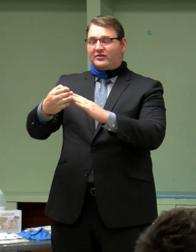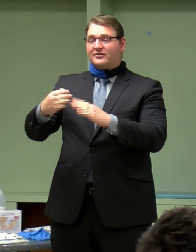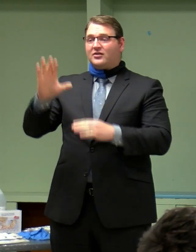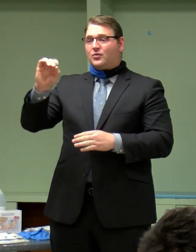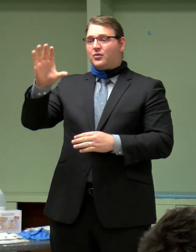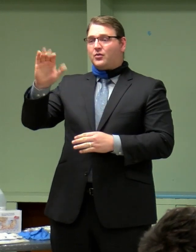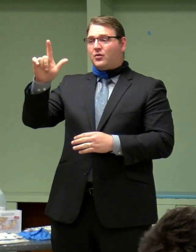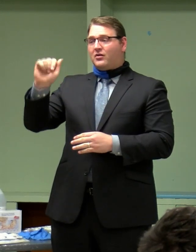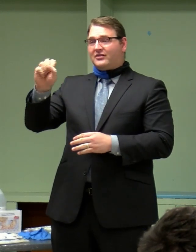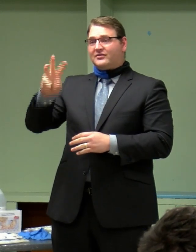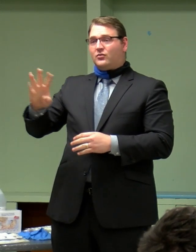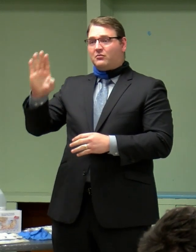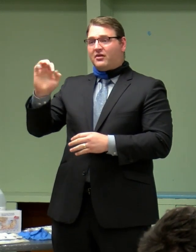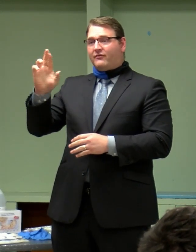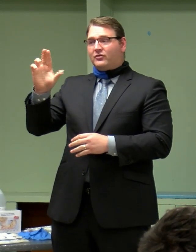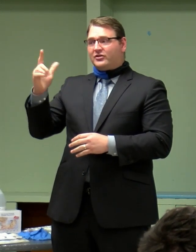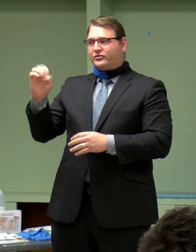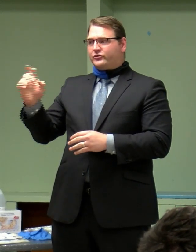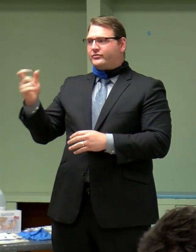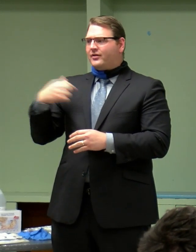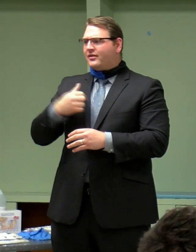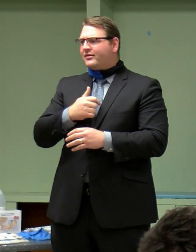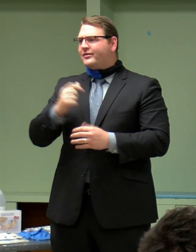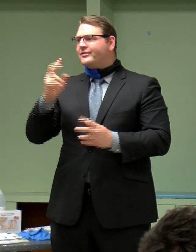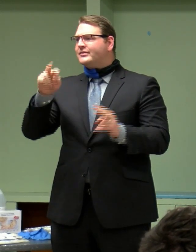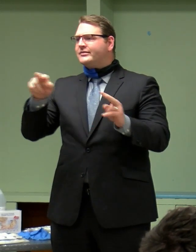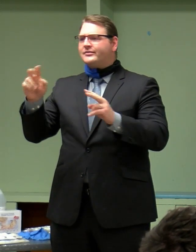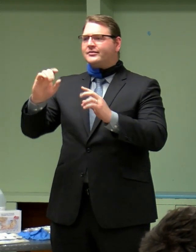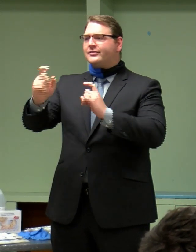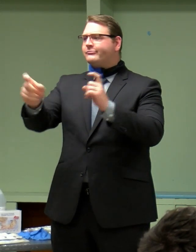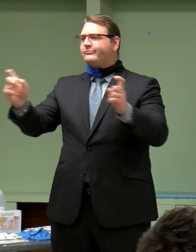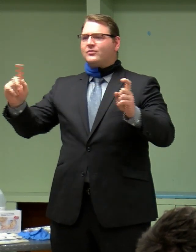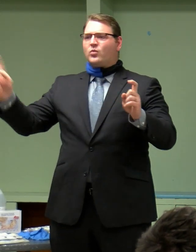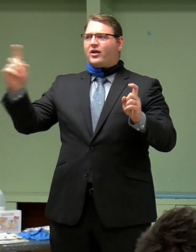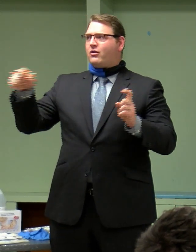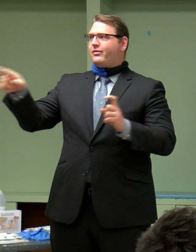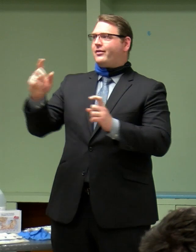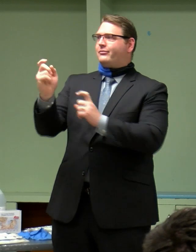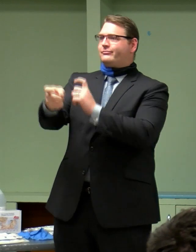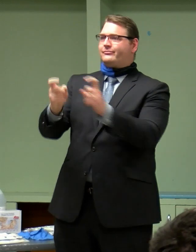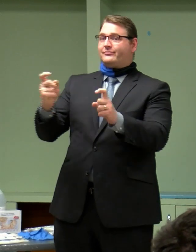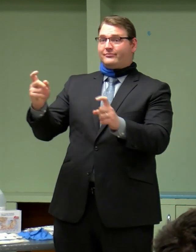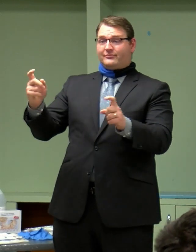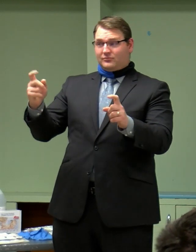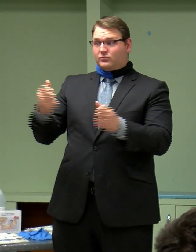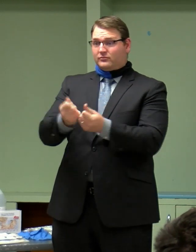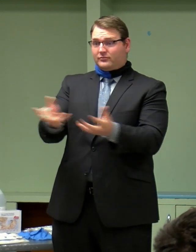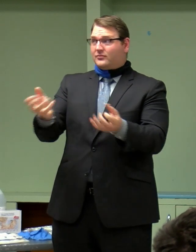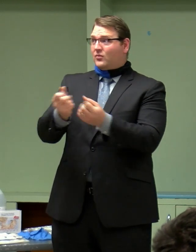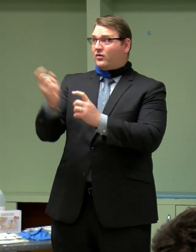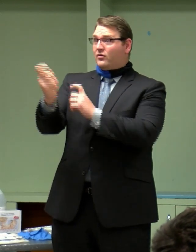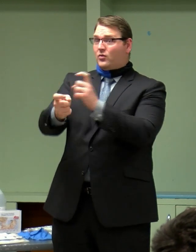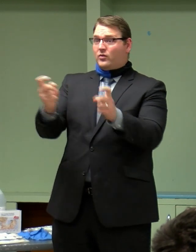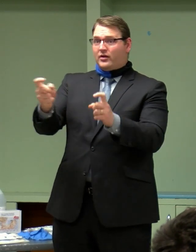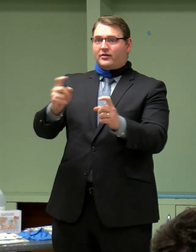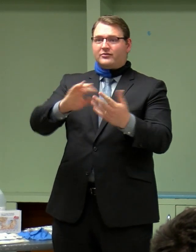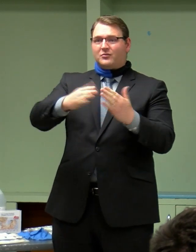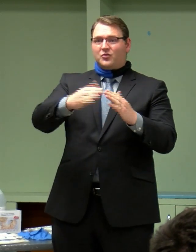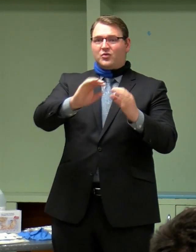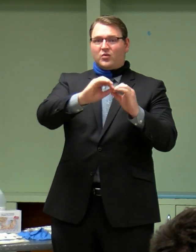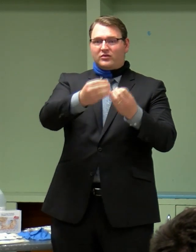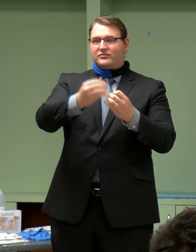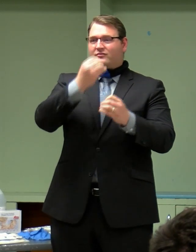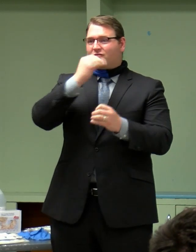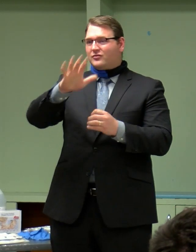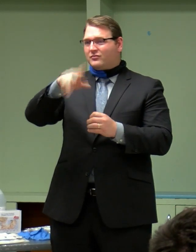call for beverage donations wherever possible. To date, they have donated beverages to support community organizations,